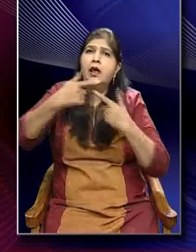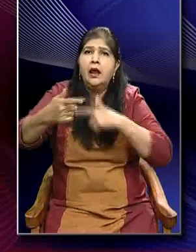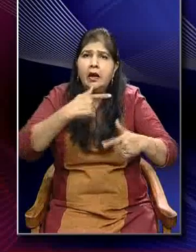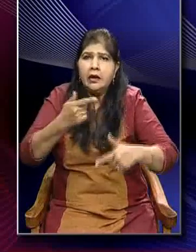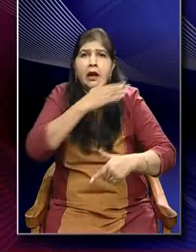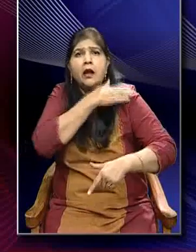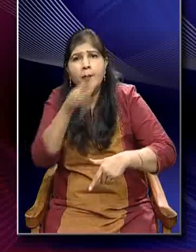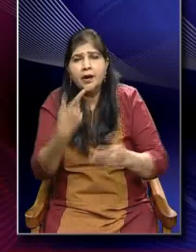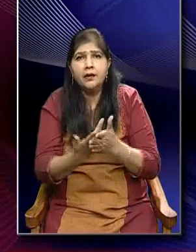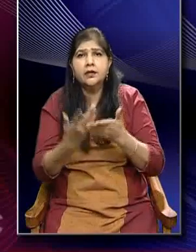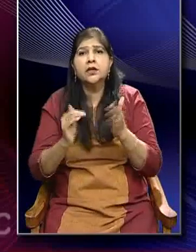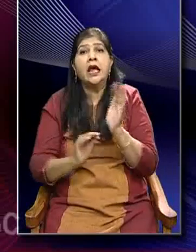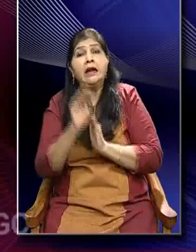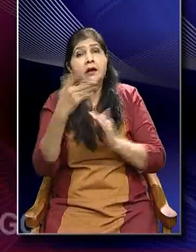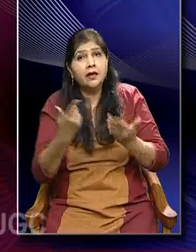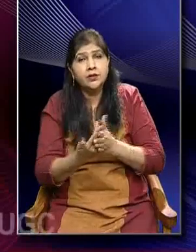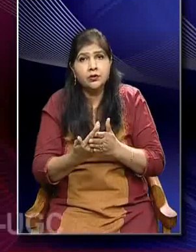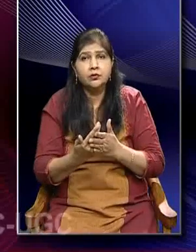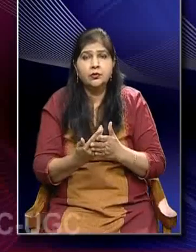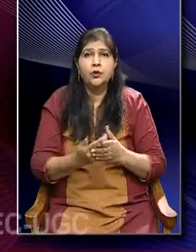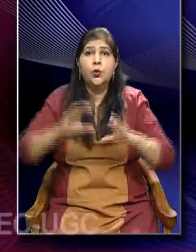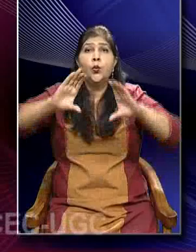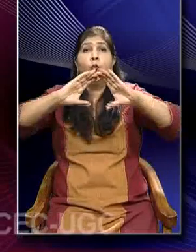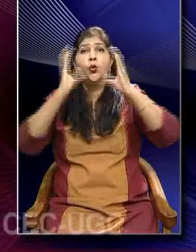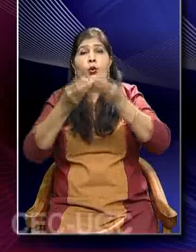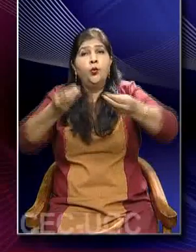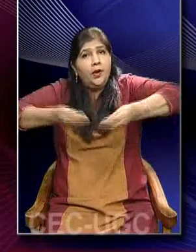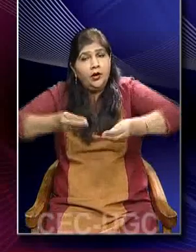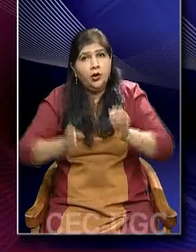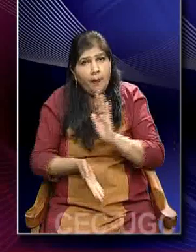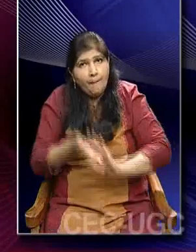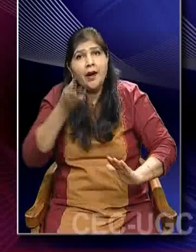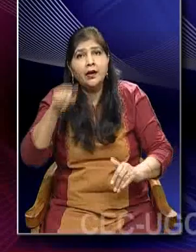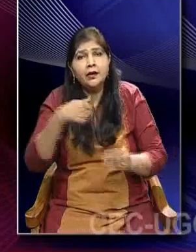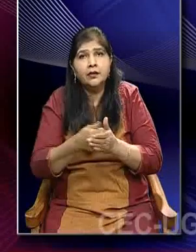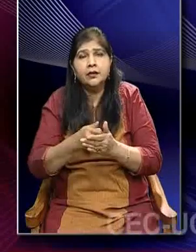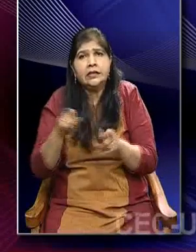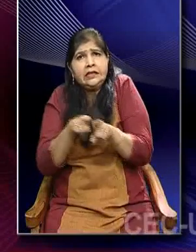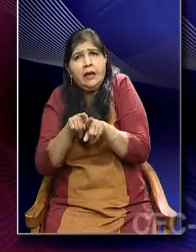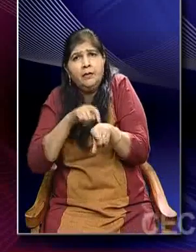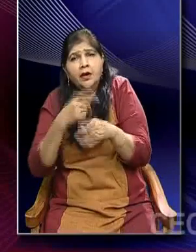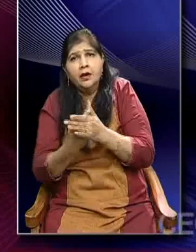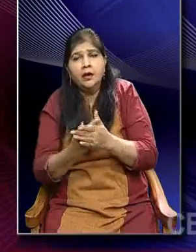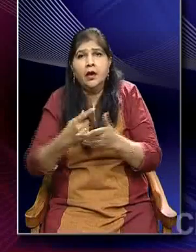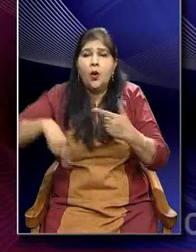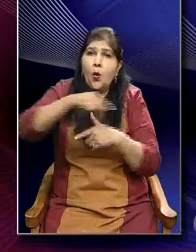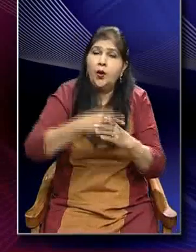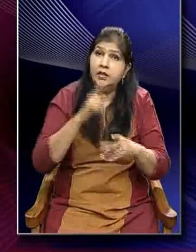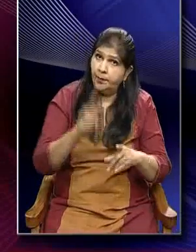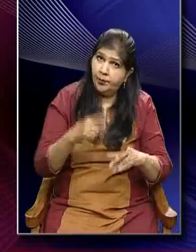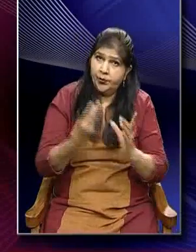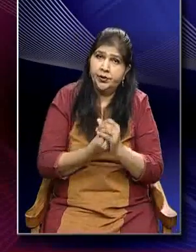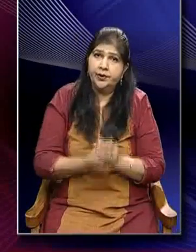interdependence, there is rise of global economy, and all of it is